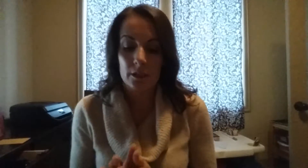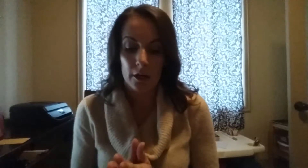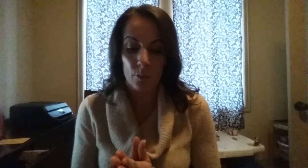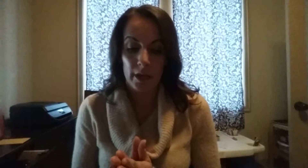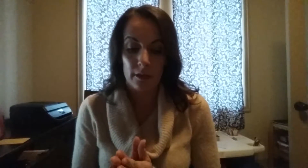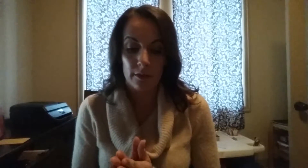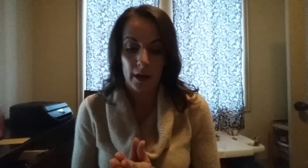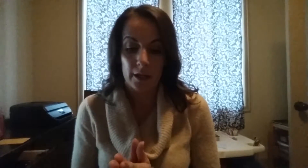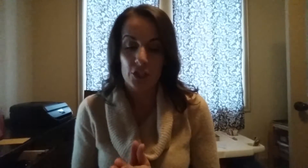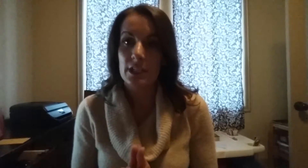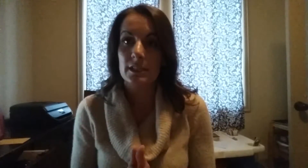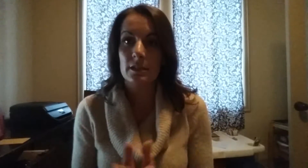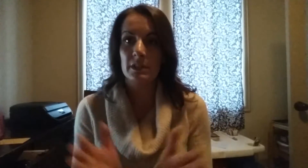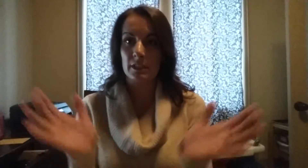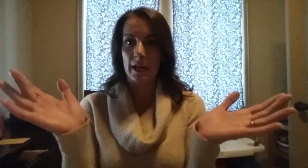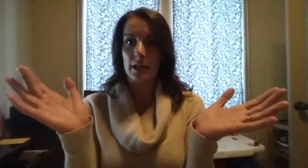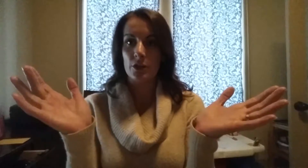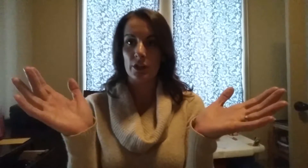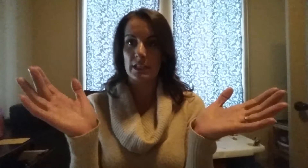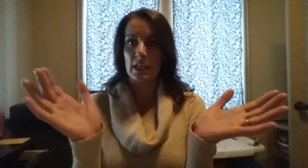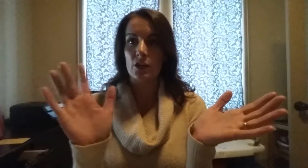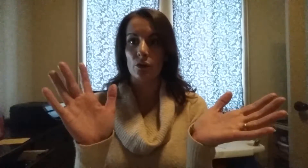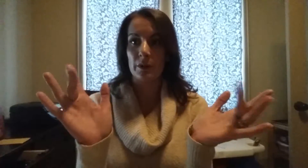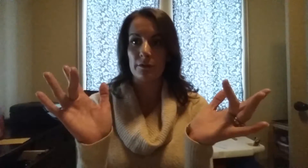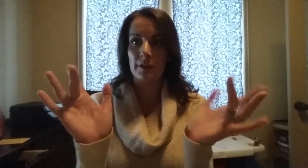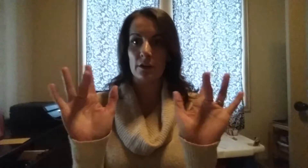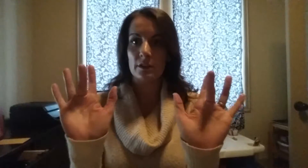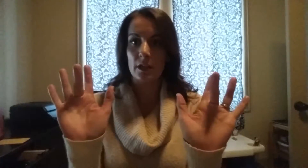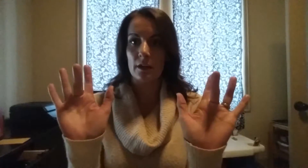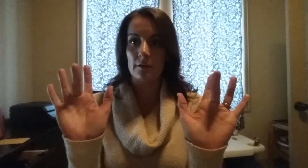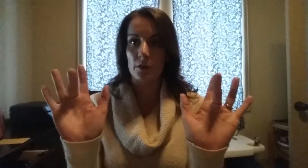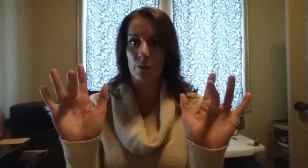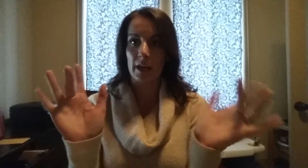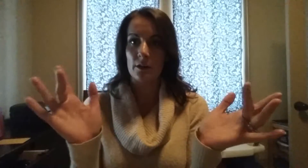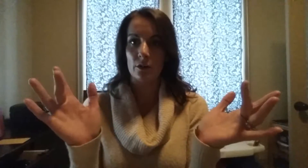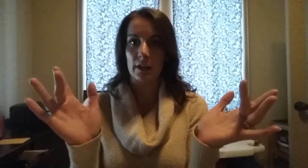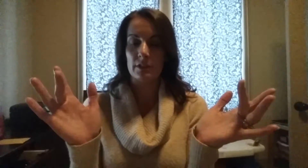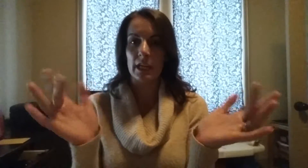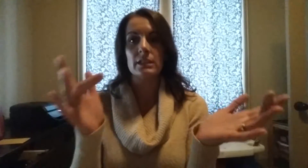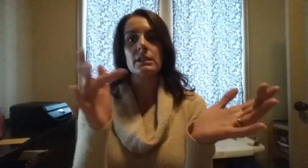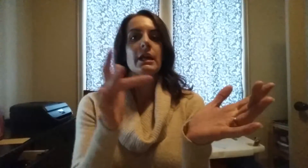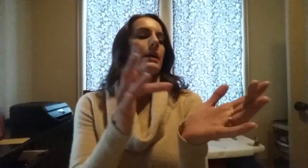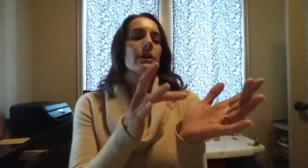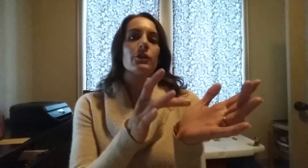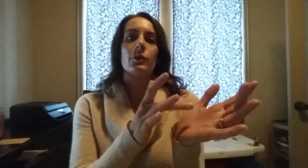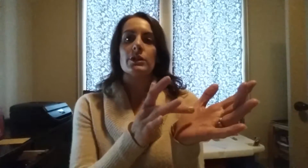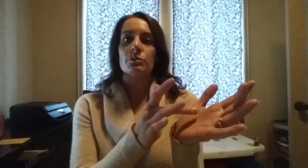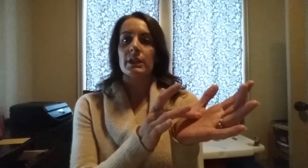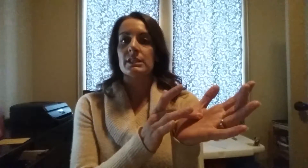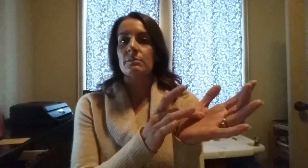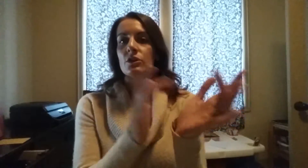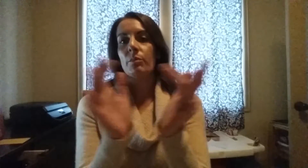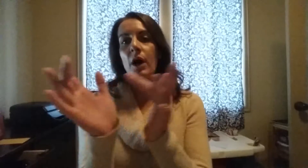start with Jesus the Messiah. You're going to take your middle fingers of your right and your left hands, and you're going to place them in your